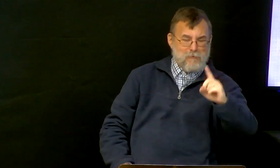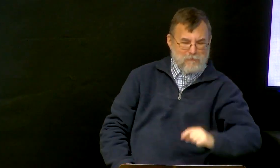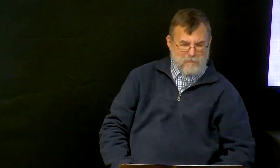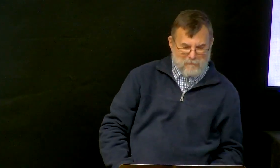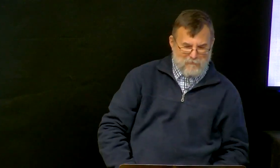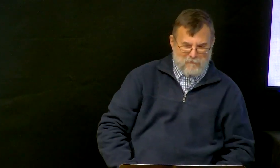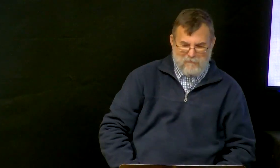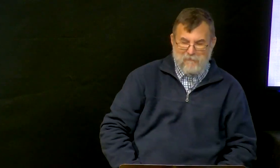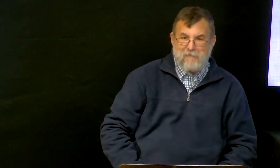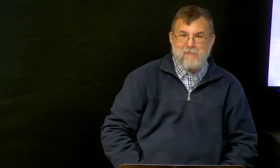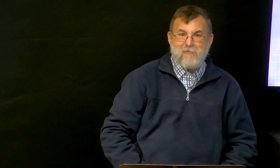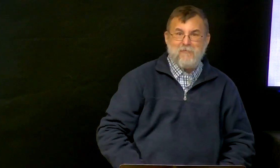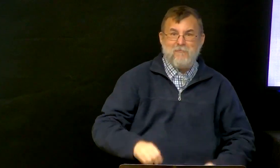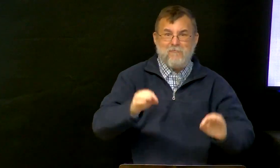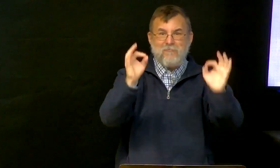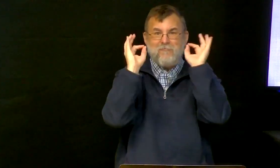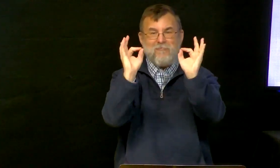hopefully, 2021.